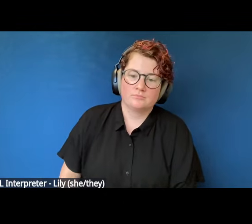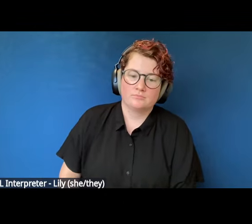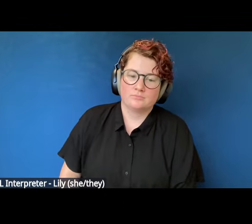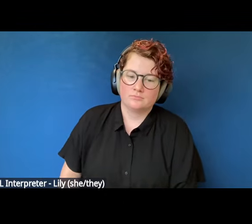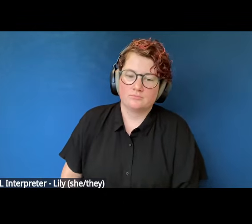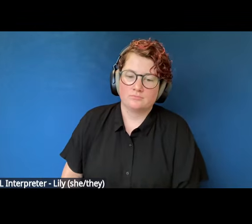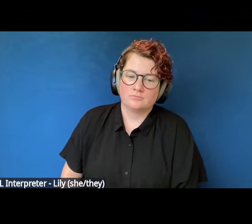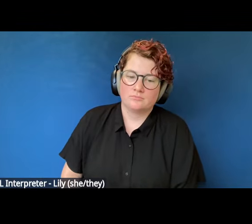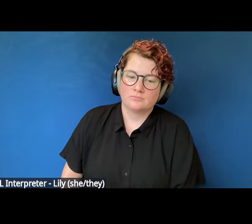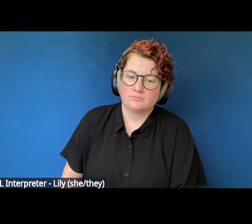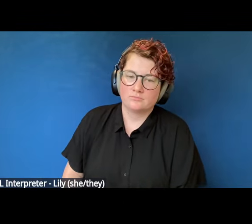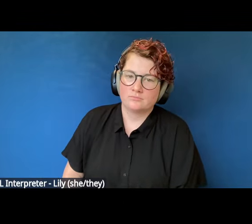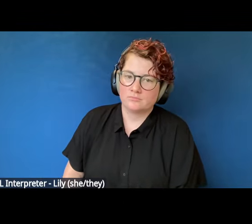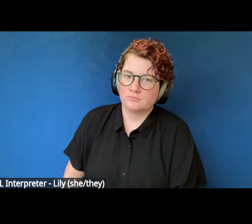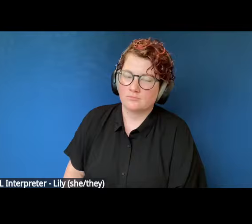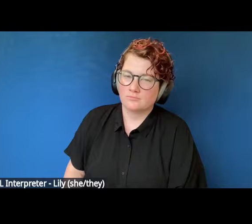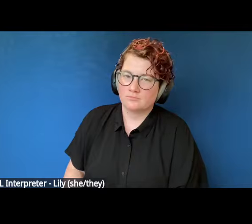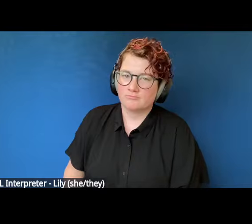Of course, yeah.